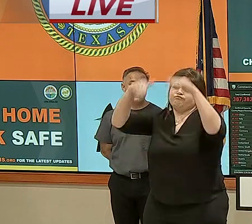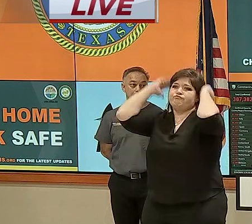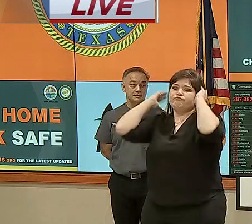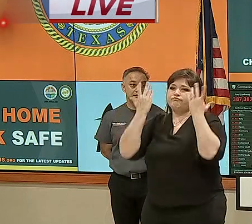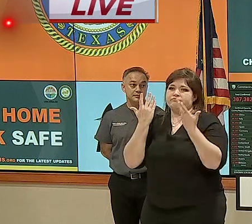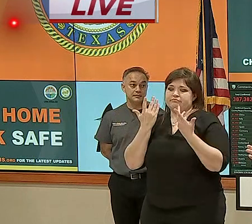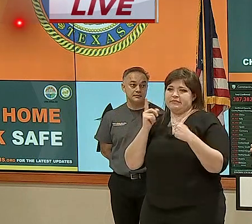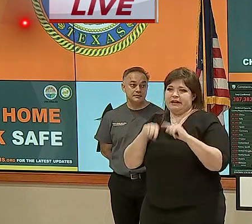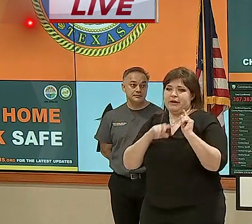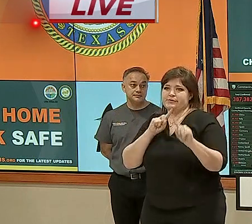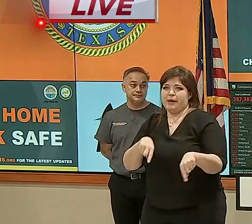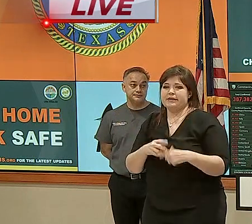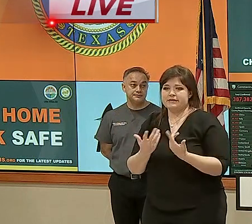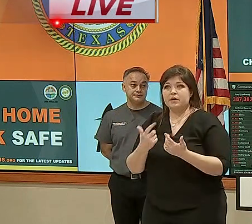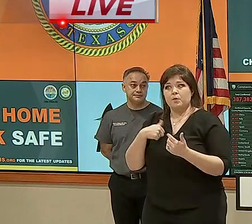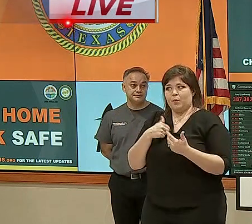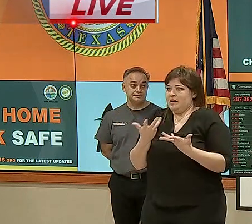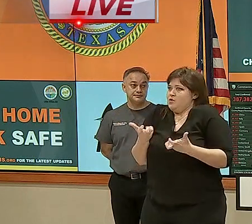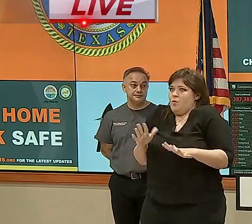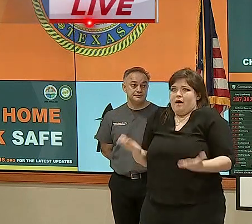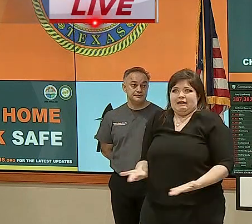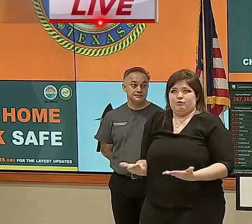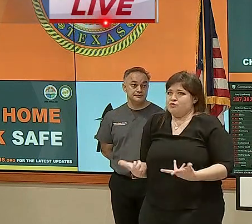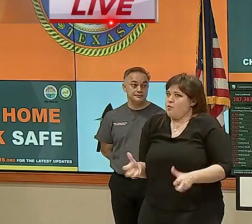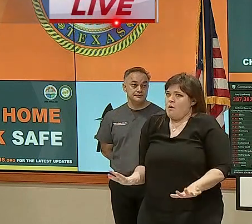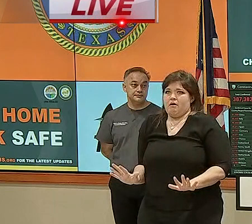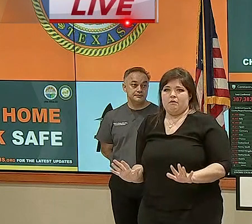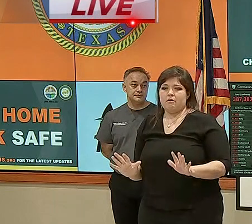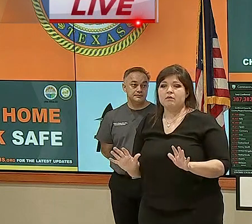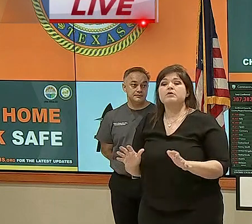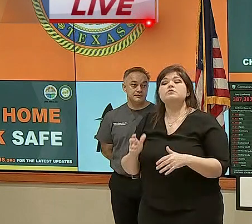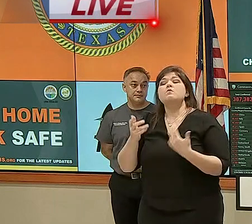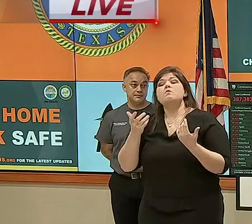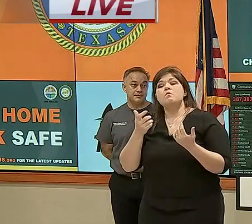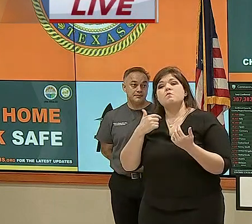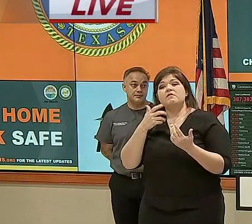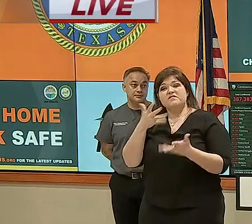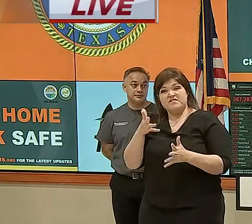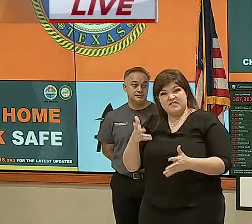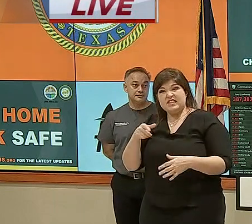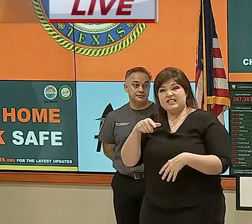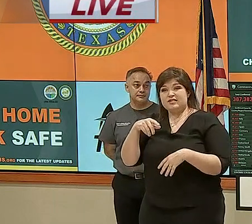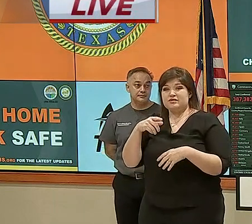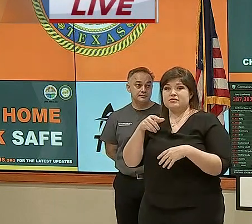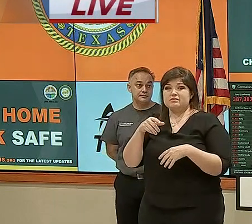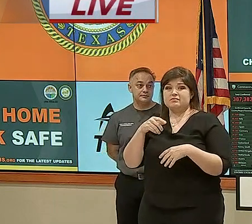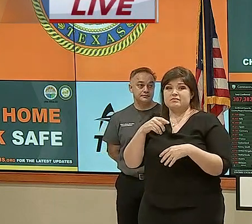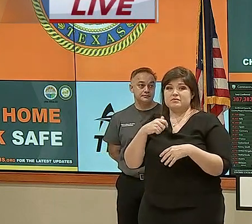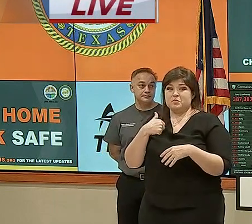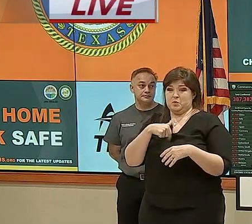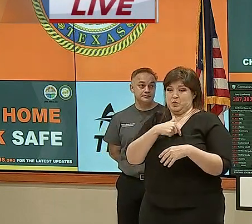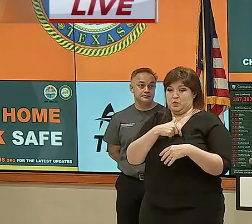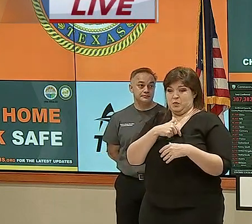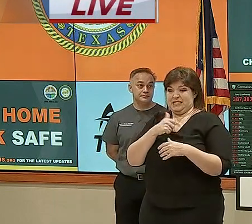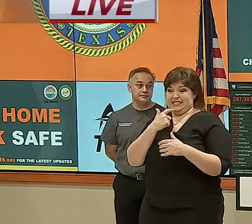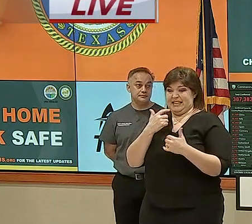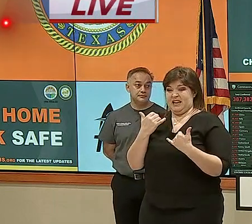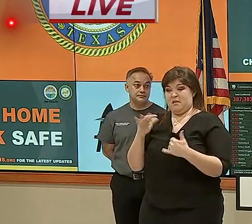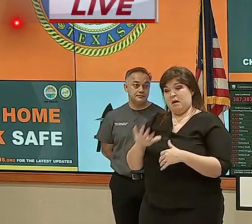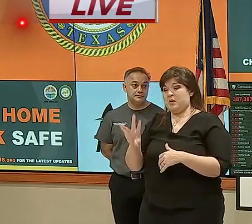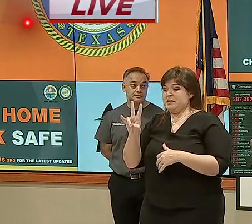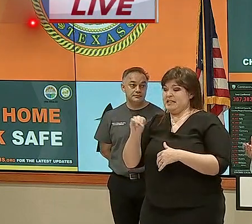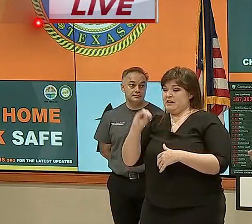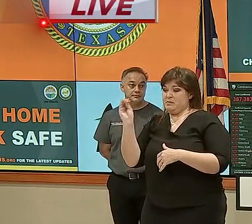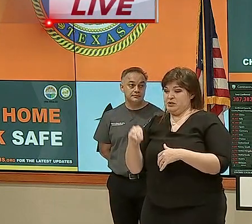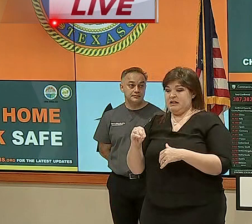of Houston. Across the Texas Medical Center I just described, you were talking about 70% or so of the adult inpatient